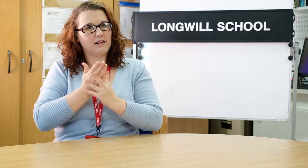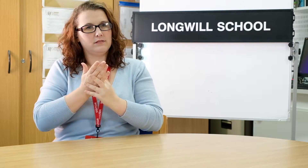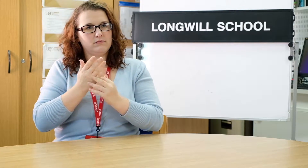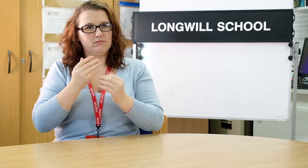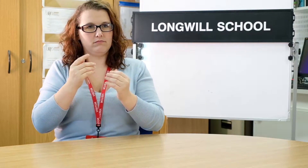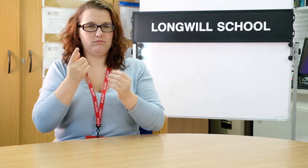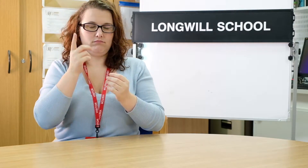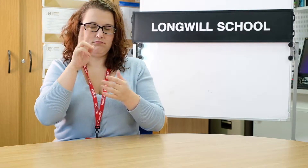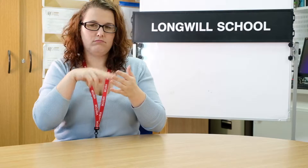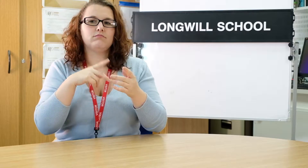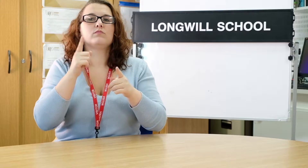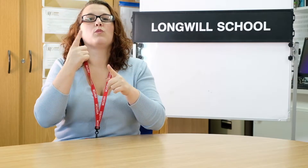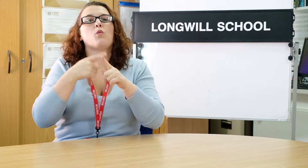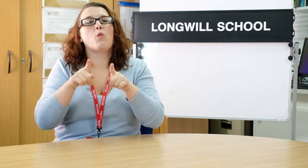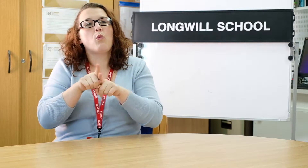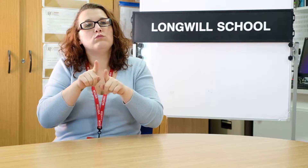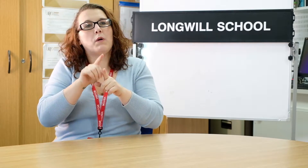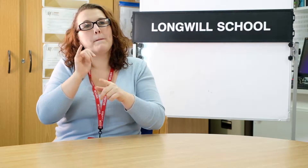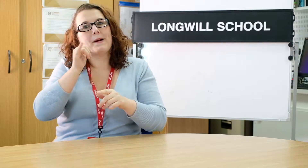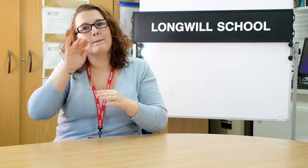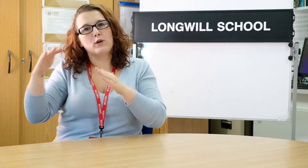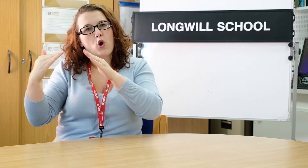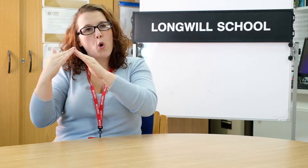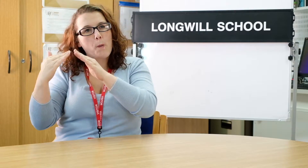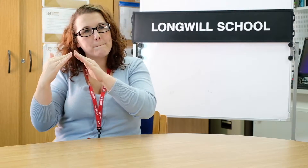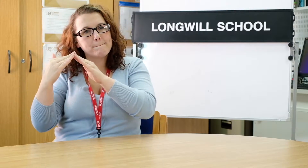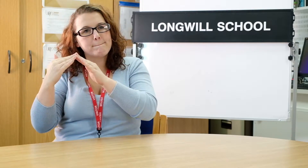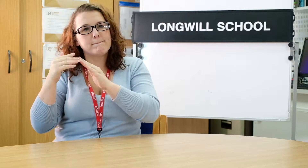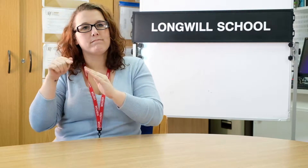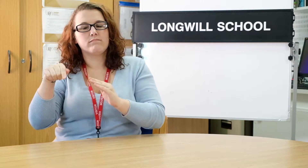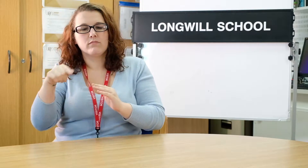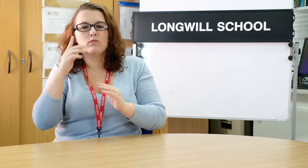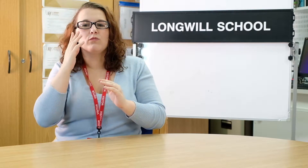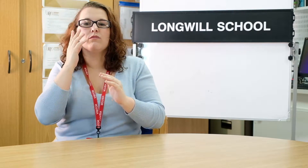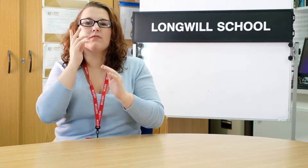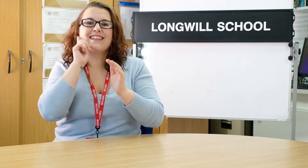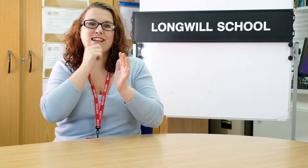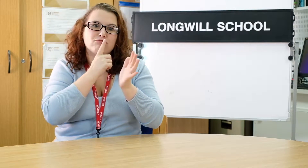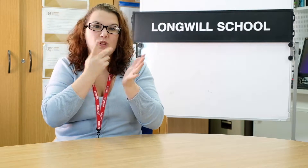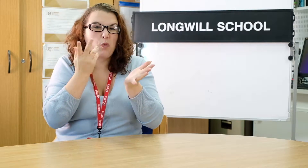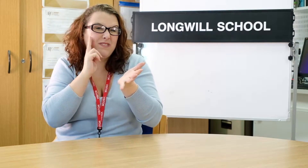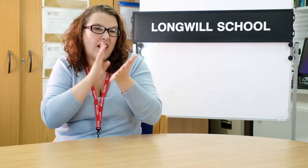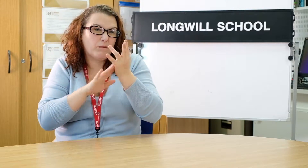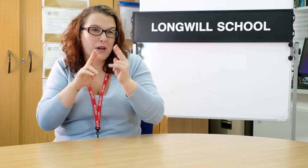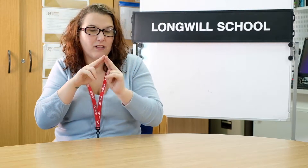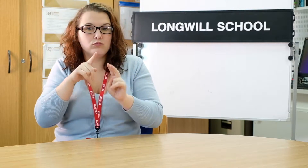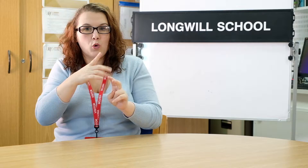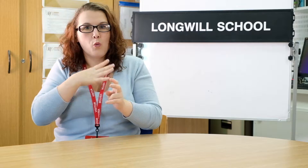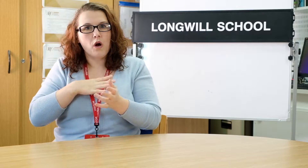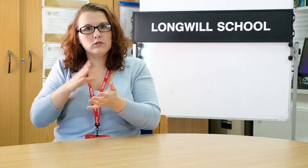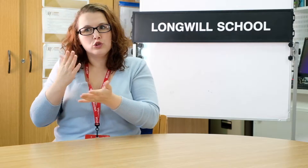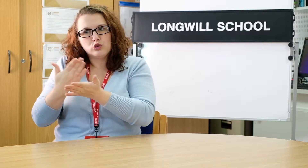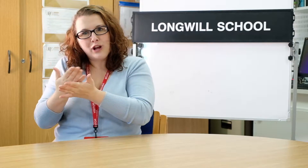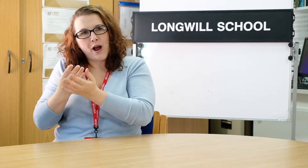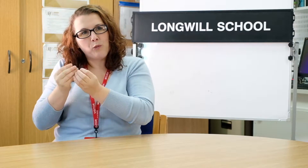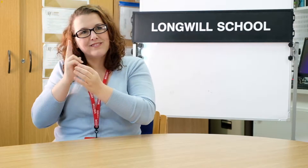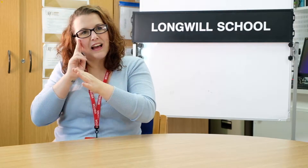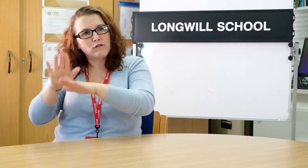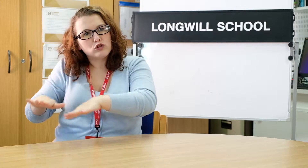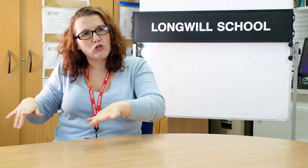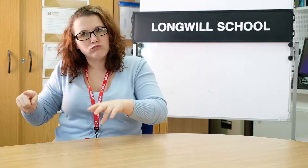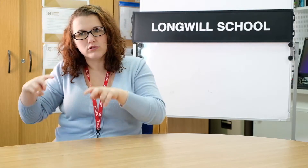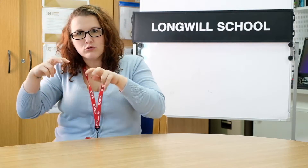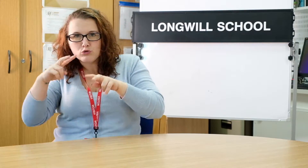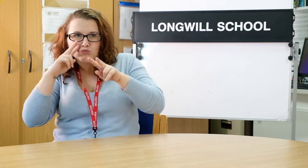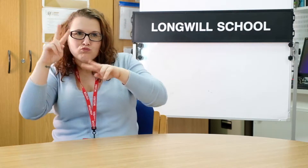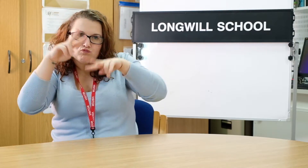Also, when they're at home, it could be hearing or deaf parents, if they want to share this information with their children who are deaf, they